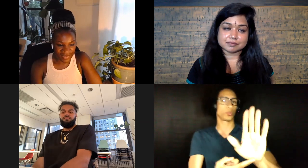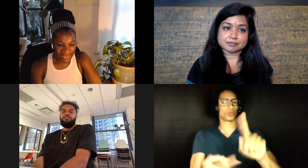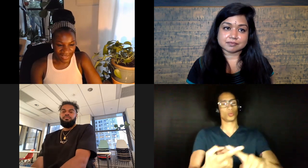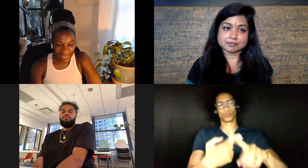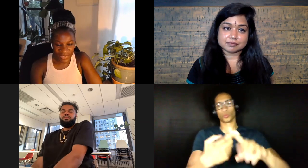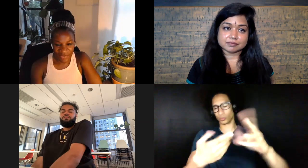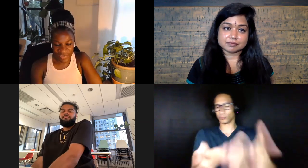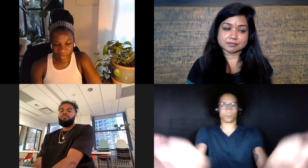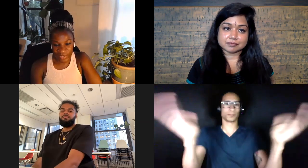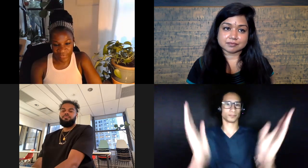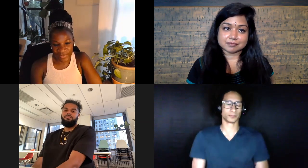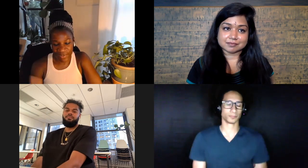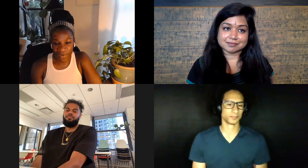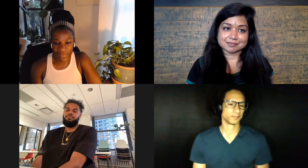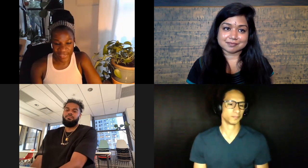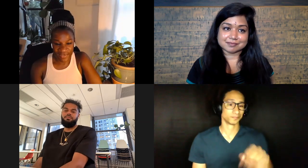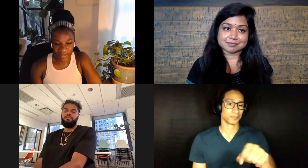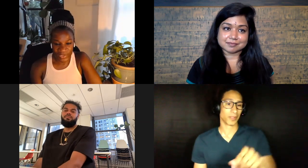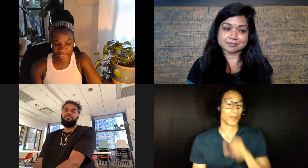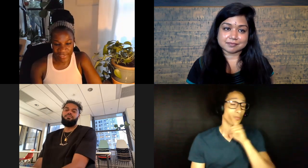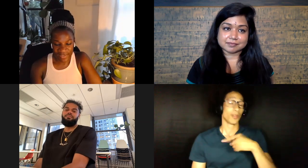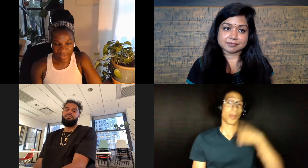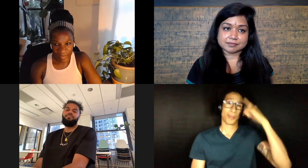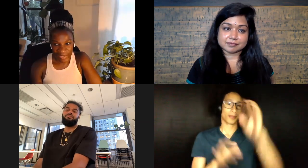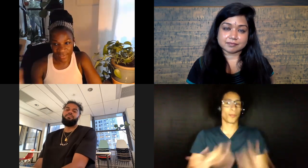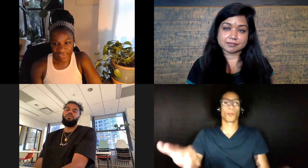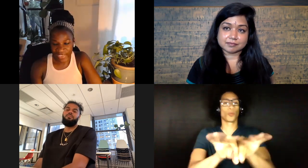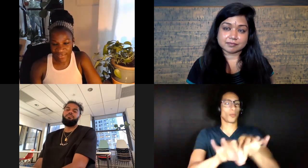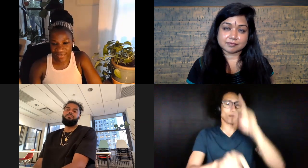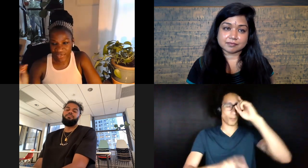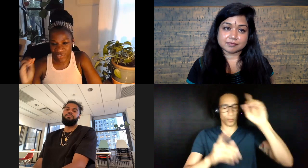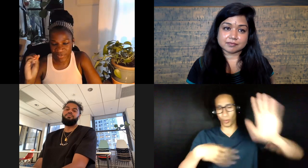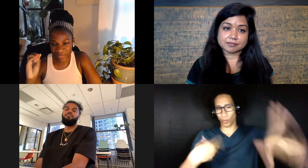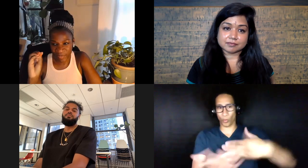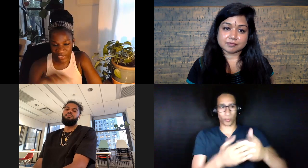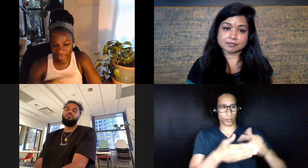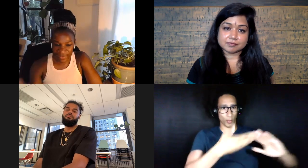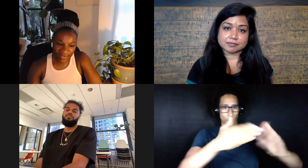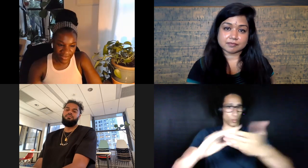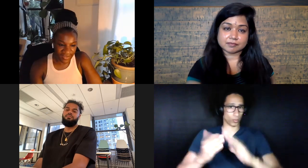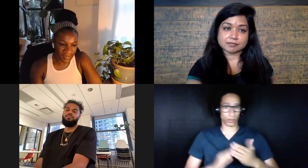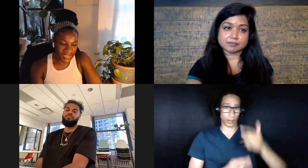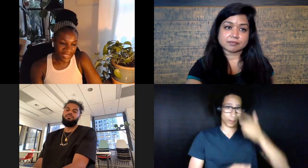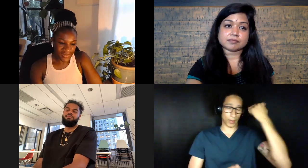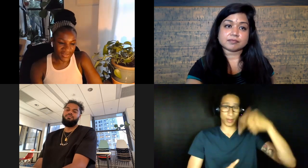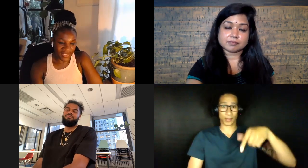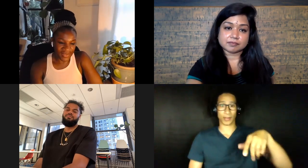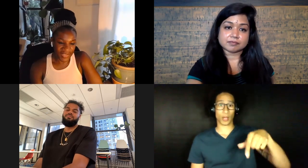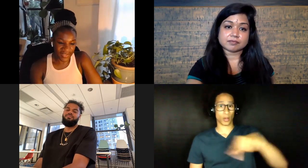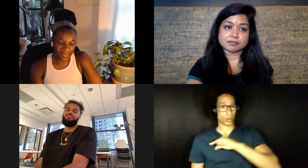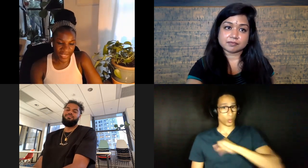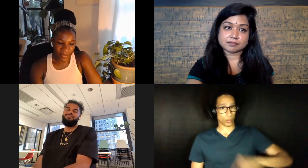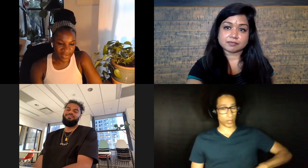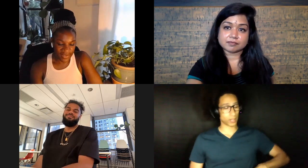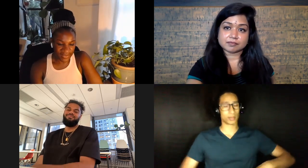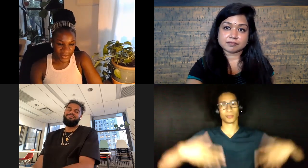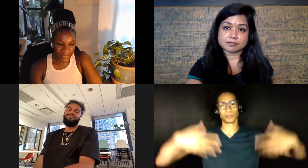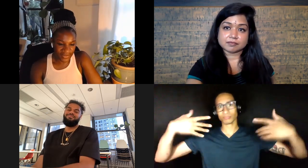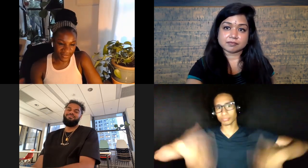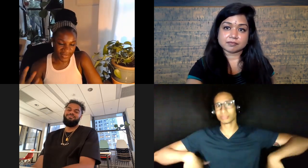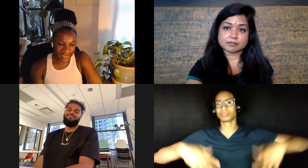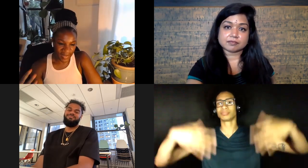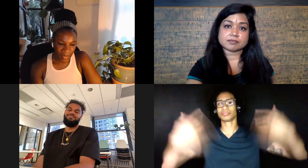And so Denied is from the perspective of me being stuck in Queens and being stuck in America, and what my music sounds